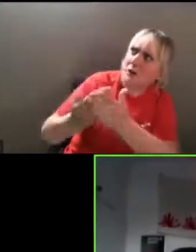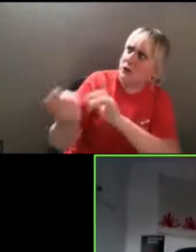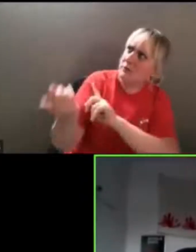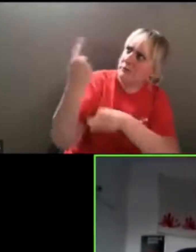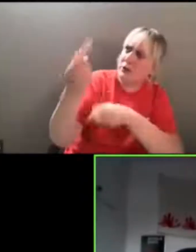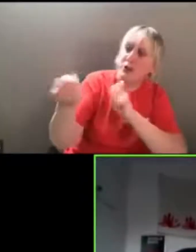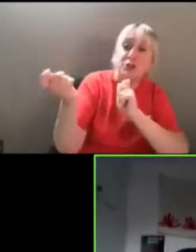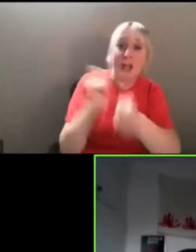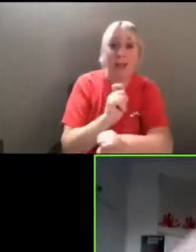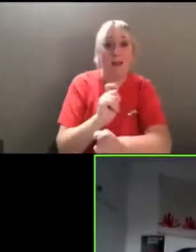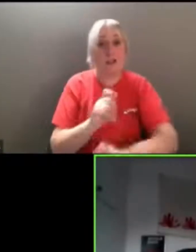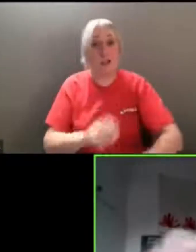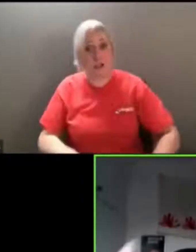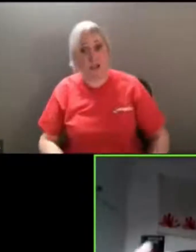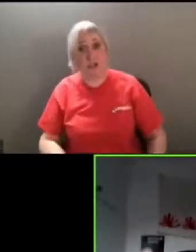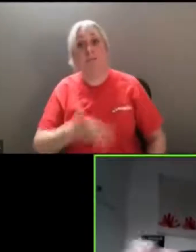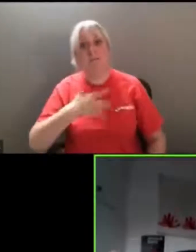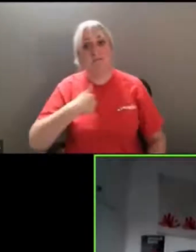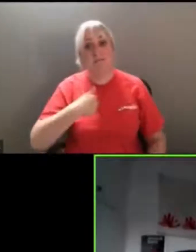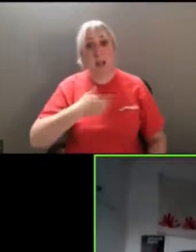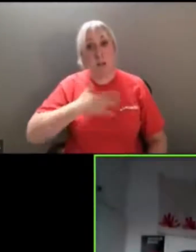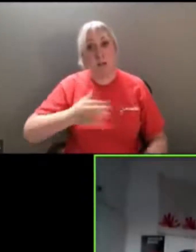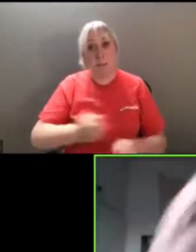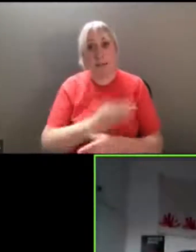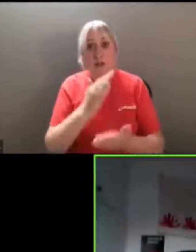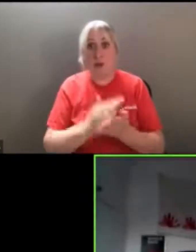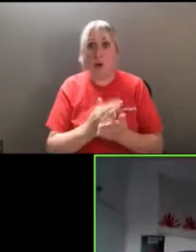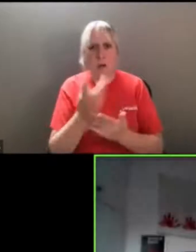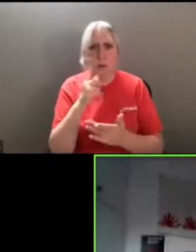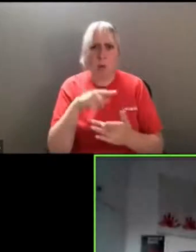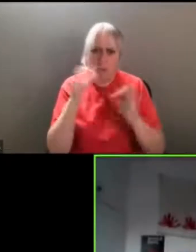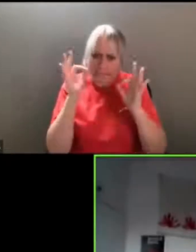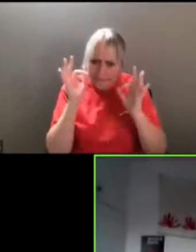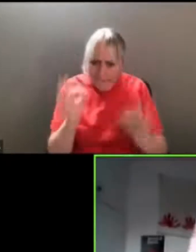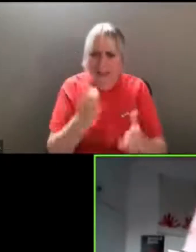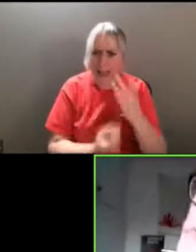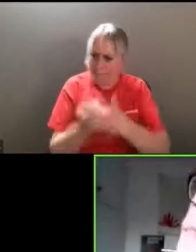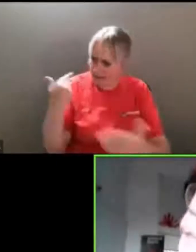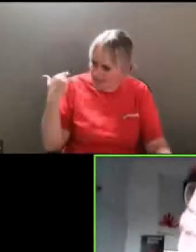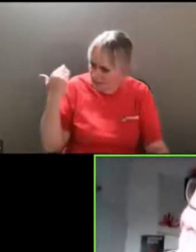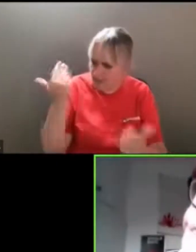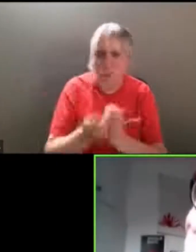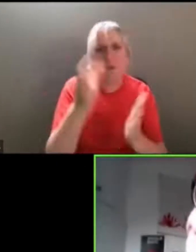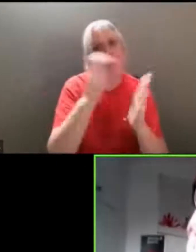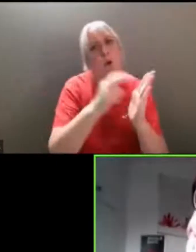wanted to make sure that that account of how things actually happen, how change actually happens, was written down.